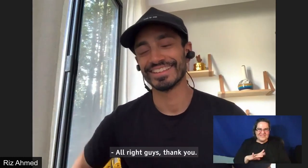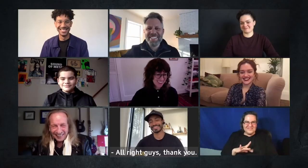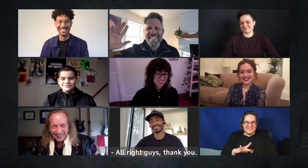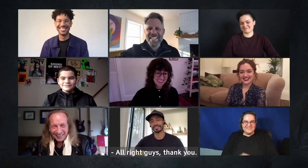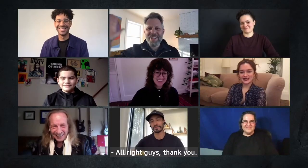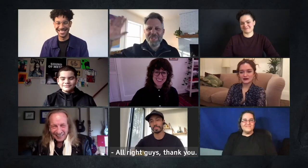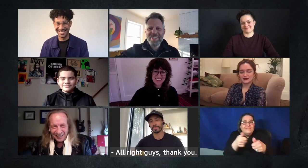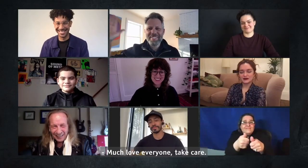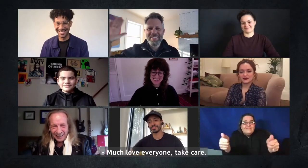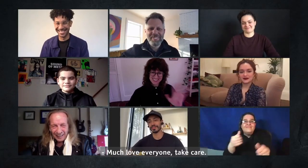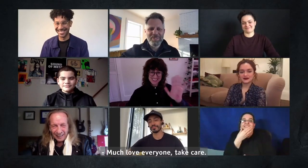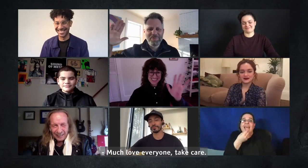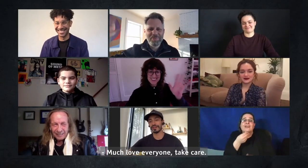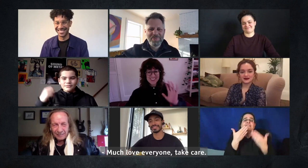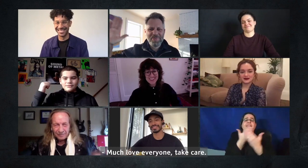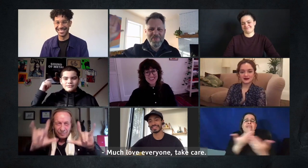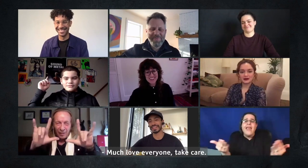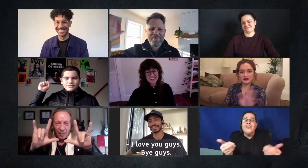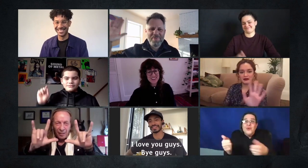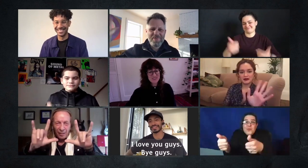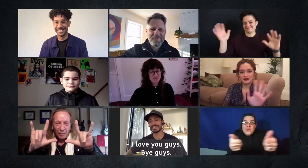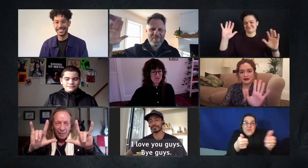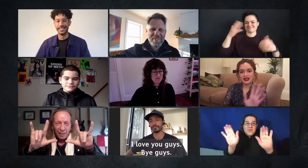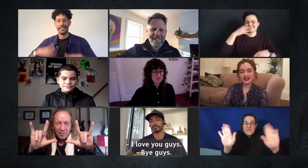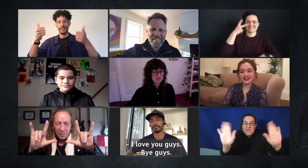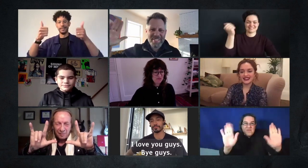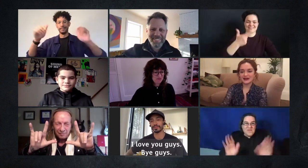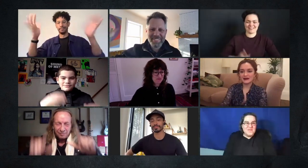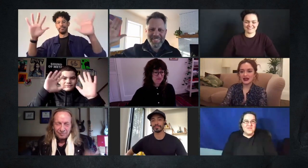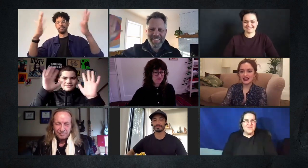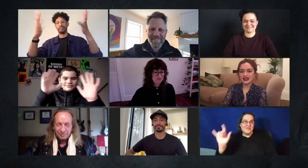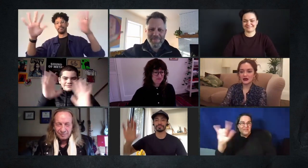Bye, guys. Thank you. Much love, everyone. Take care. I love you guys.